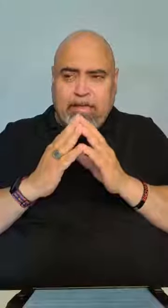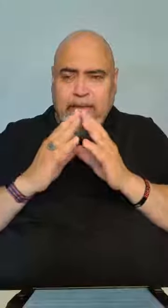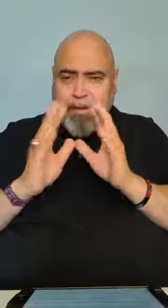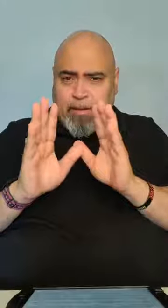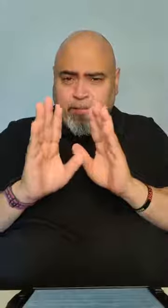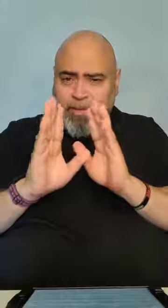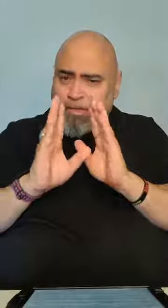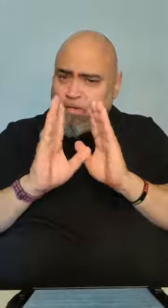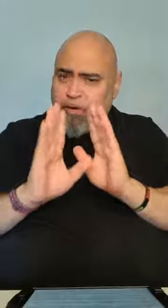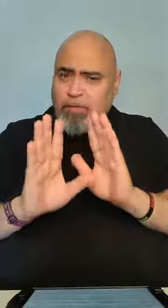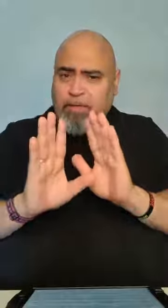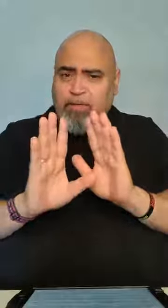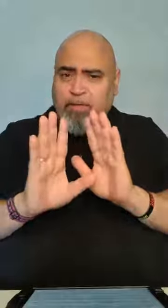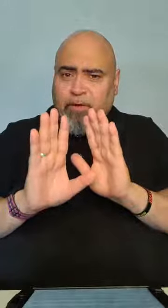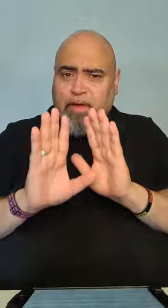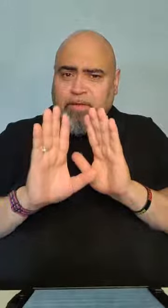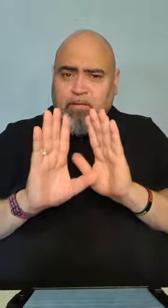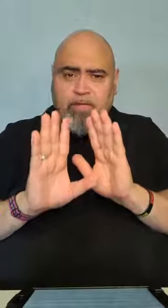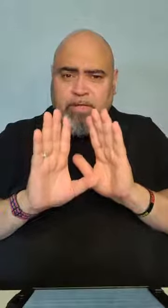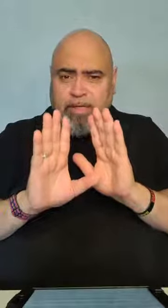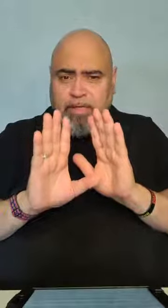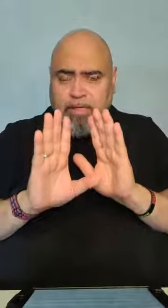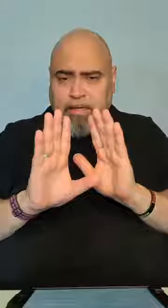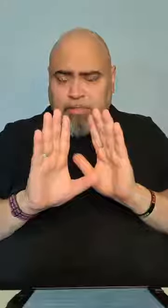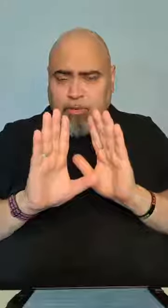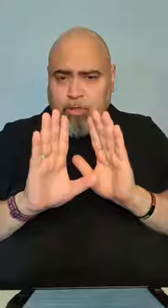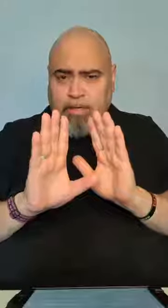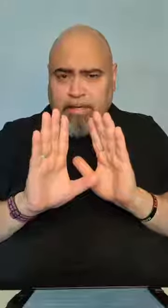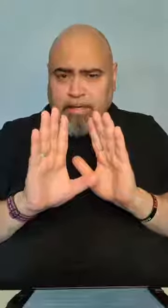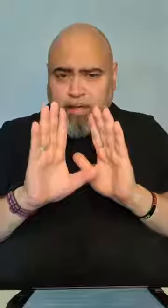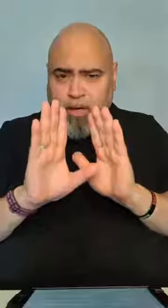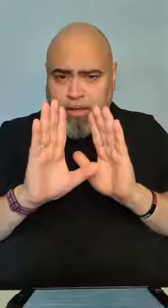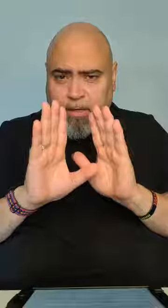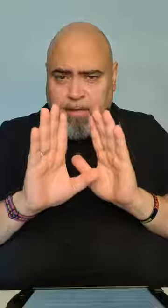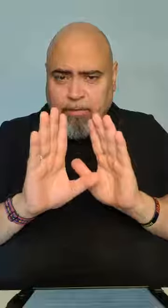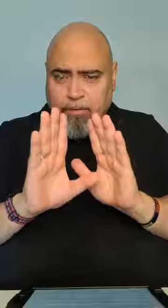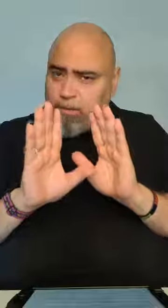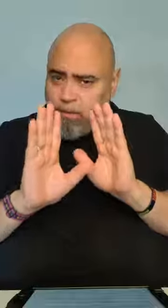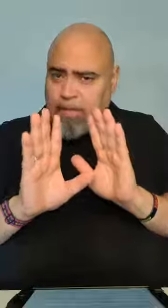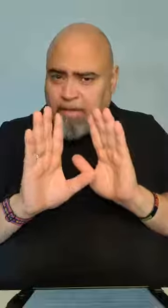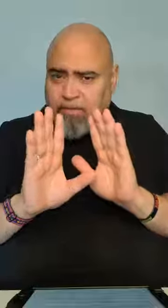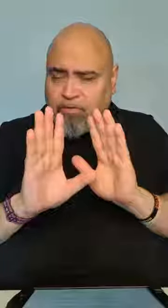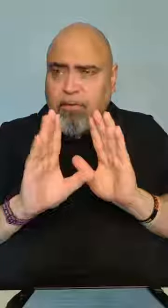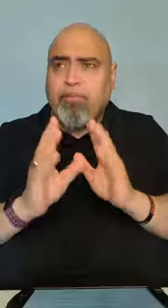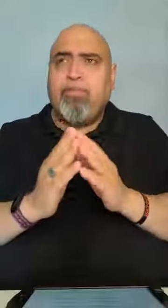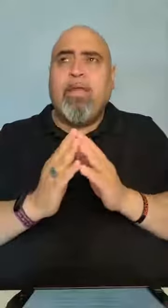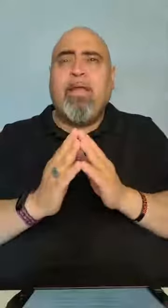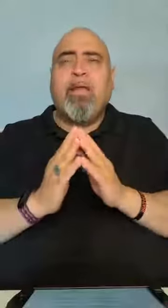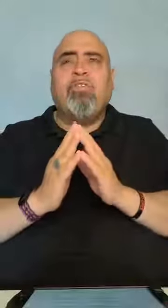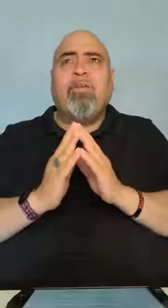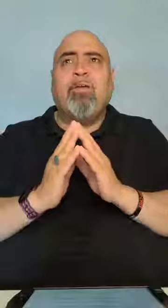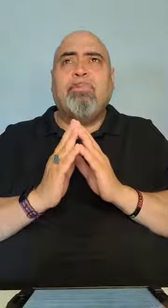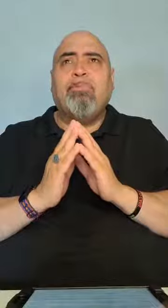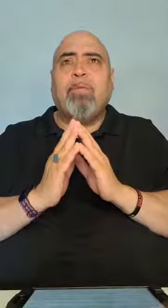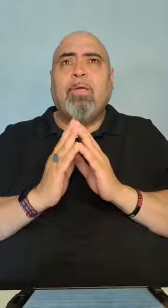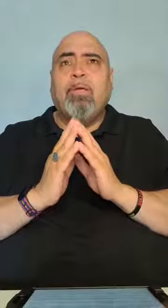yet, this is their belief and they're not interested in pushing it on others. An atheist, an agnostic.